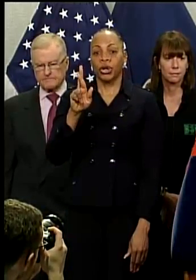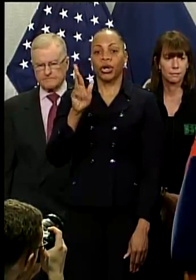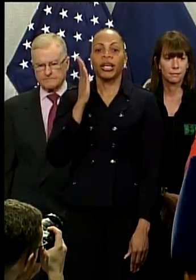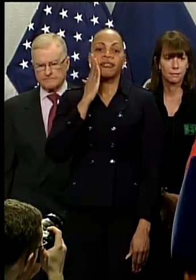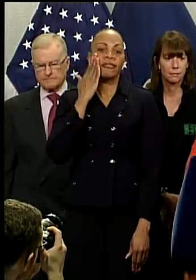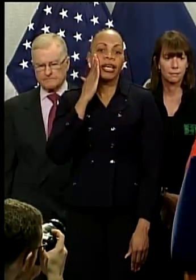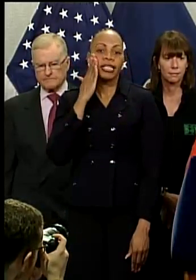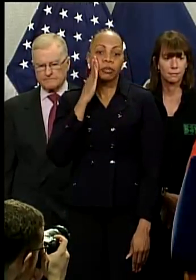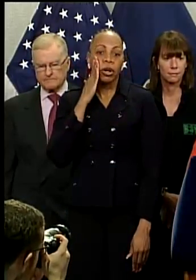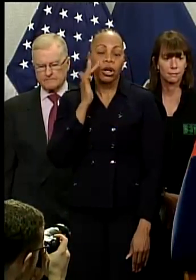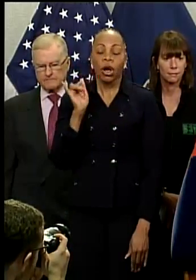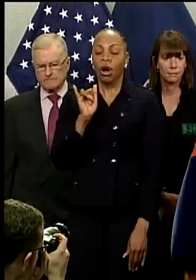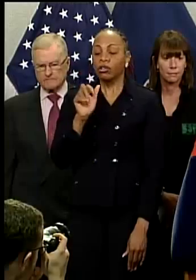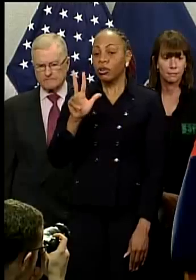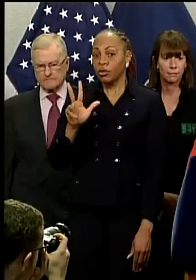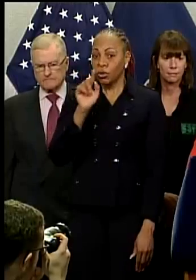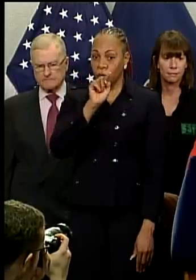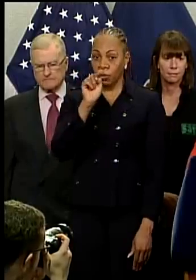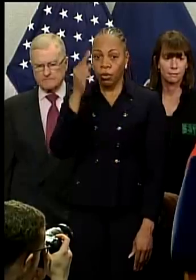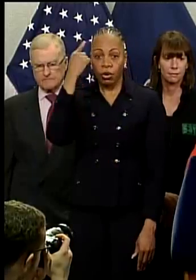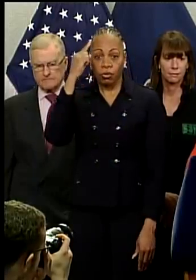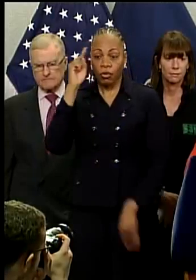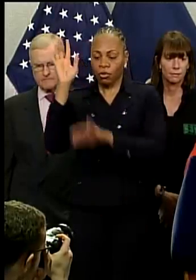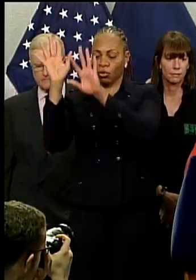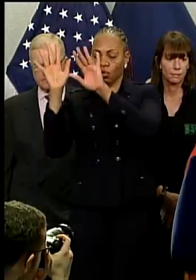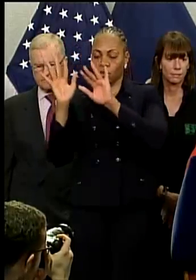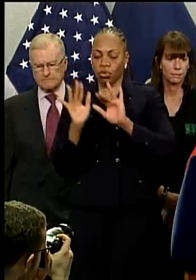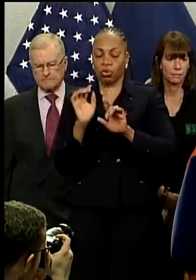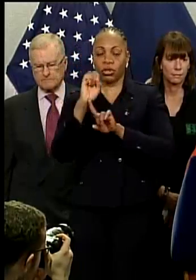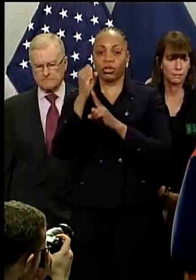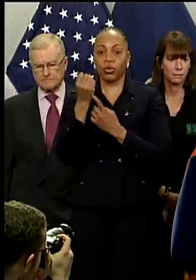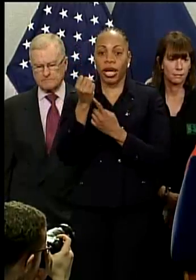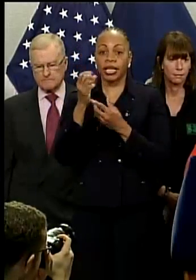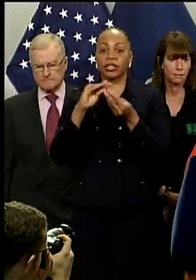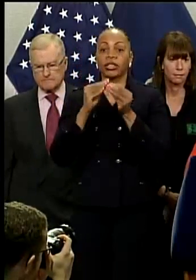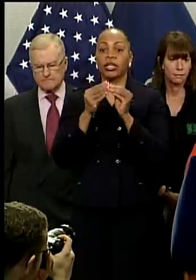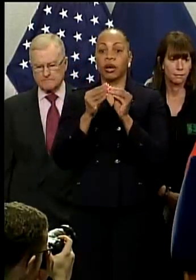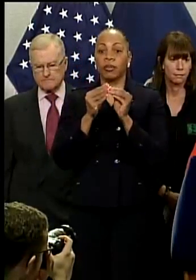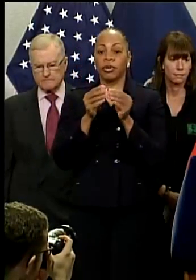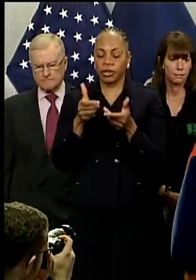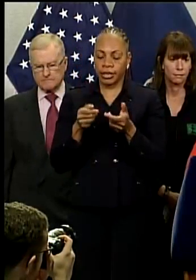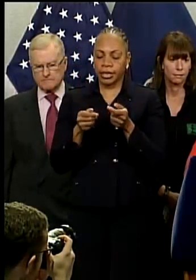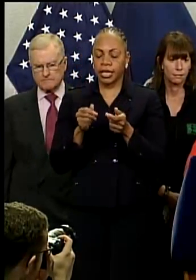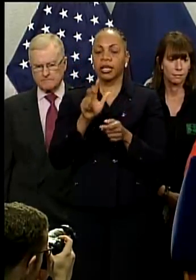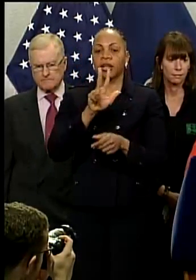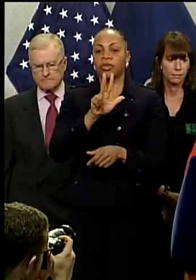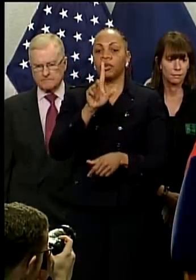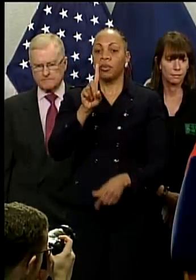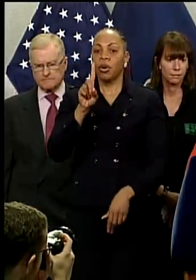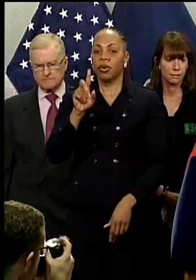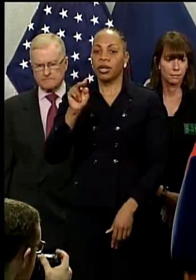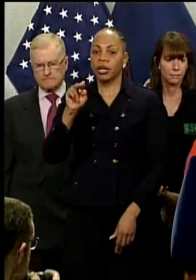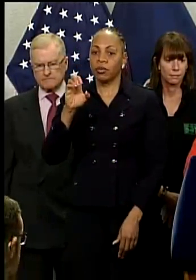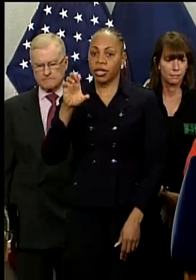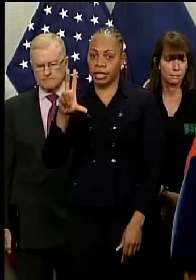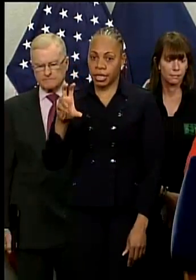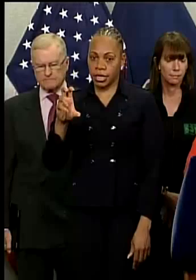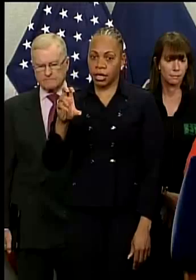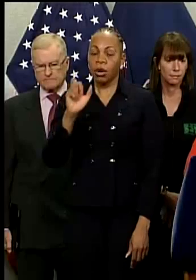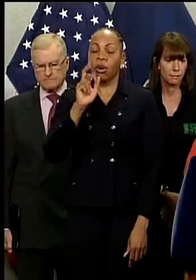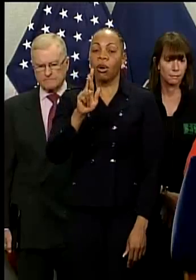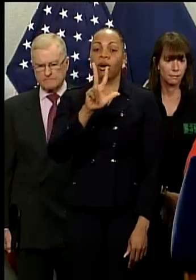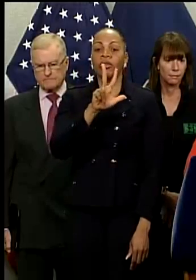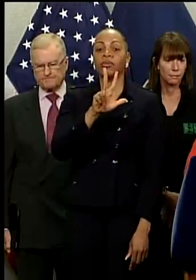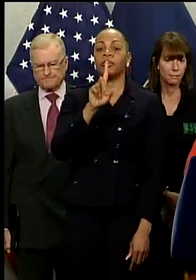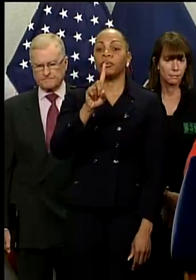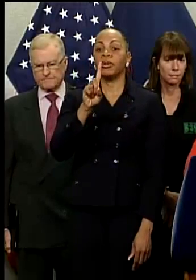311 about any snow issues. The number to text is 311-NYC or 311-692. And